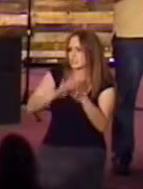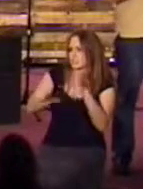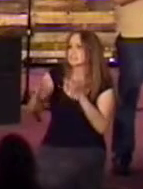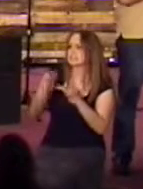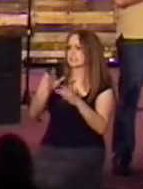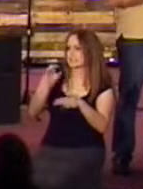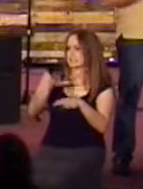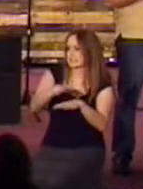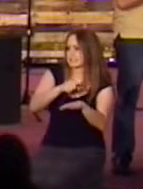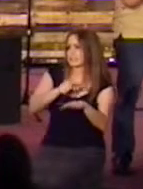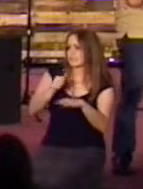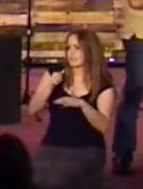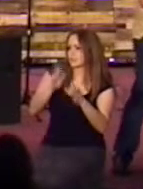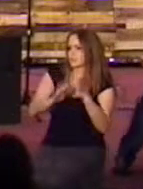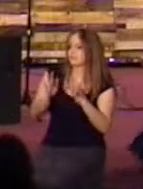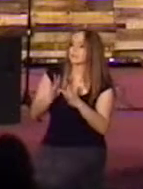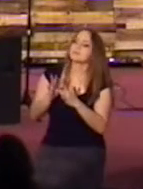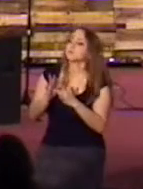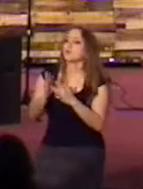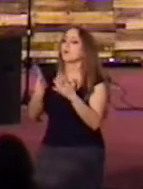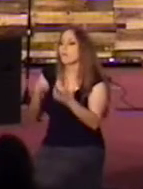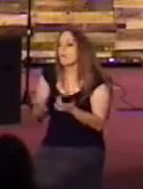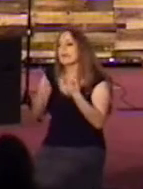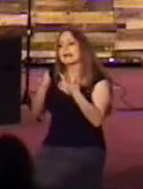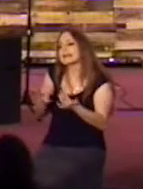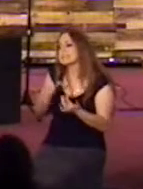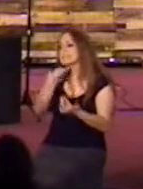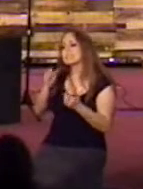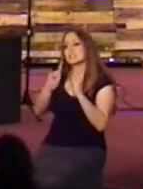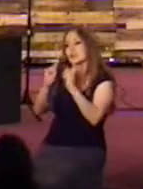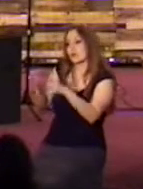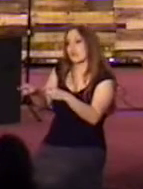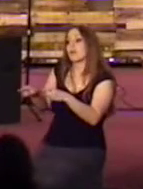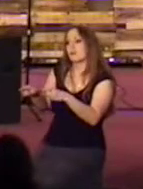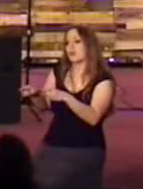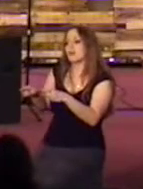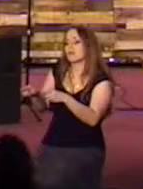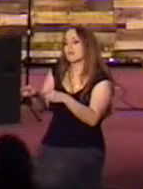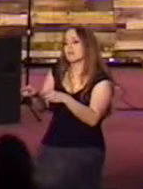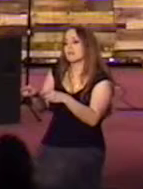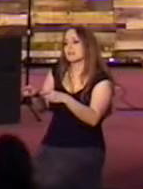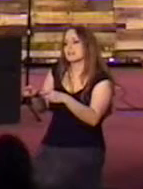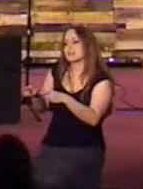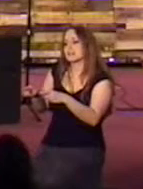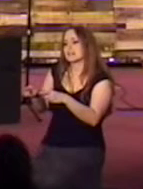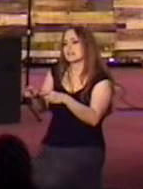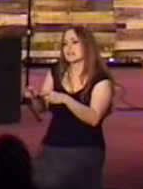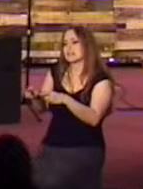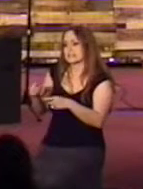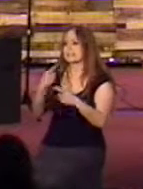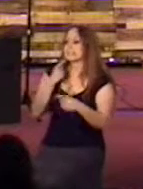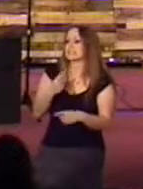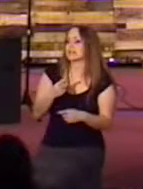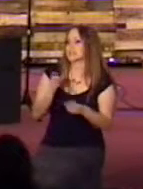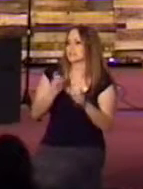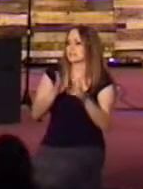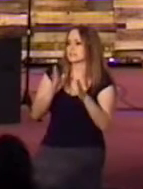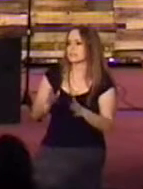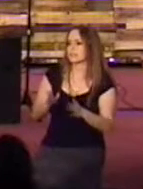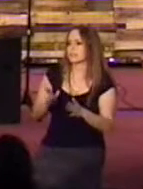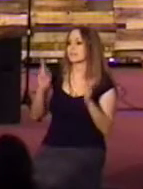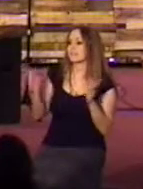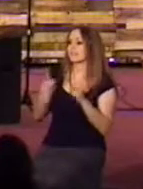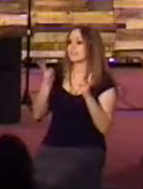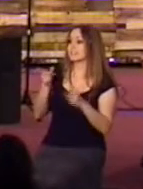and Jesus kind of waits and he puts it off and he doesn't go right away, and then eventually he turns to his disciples and he says, let's go visit them. And